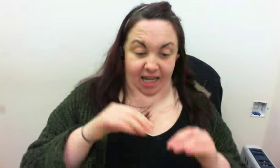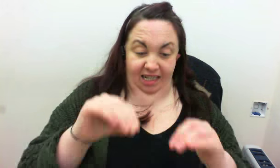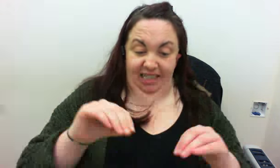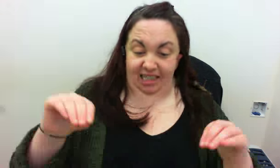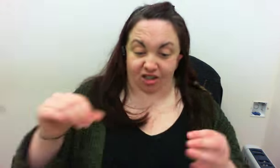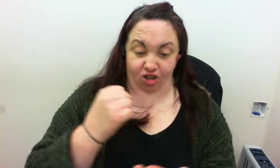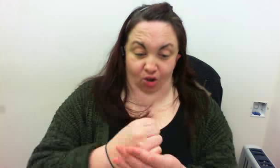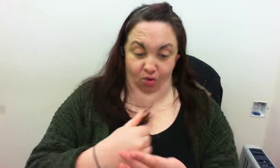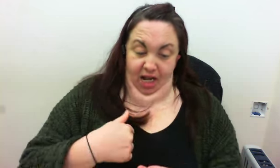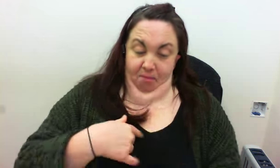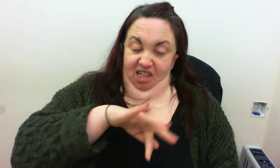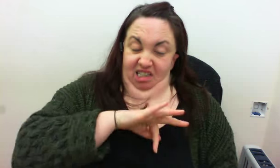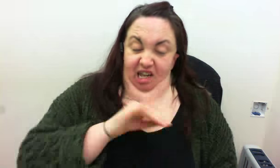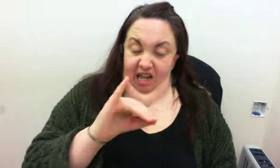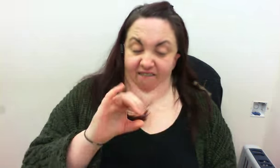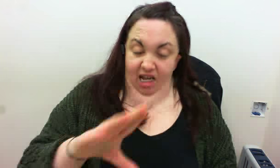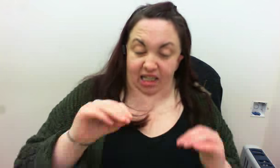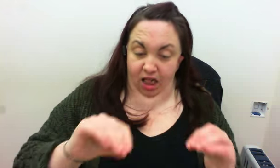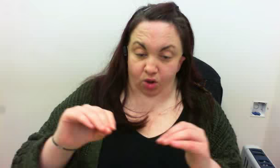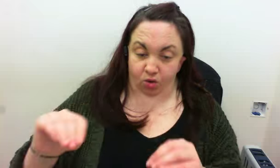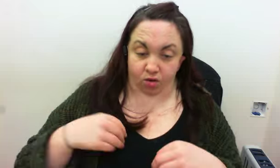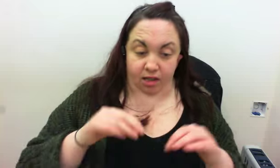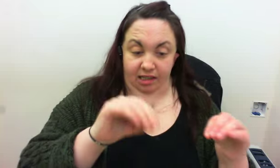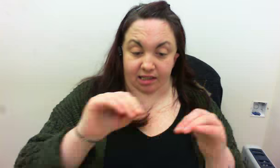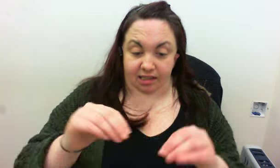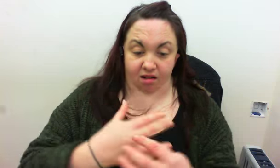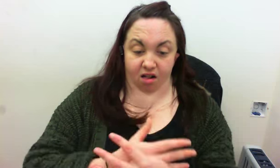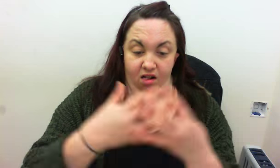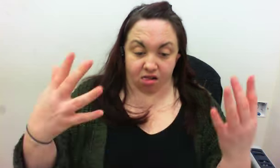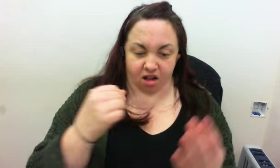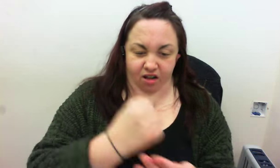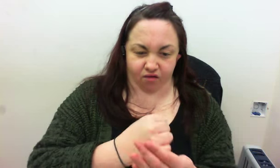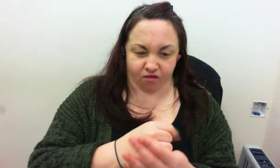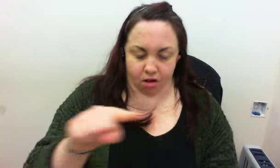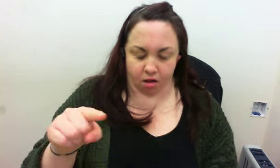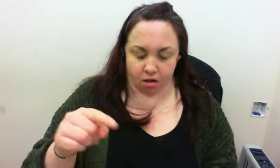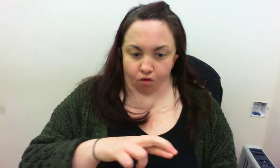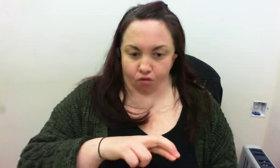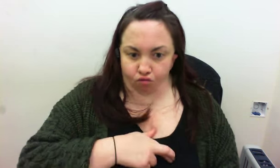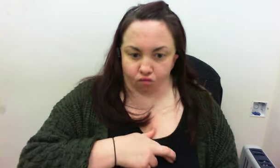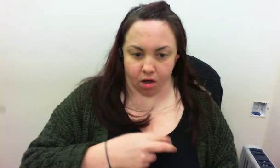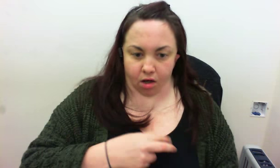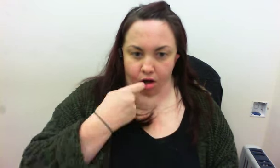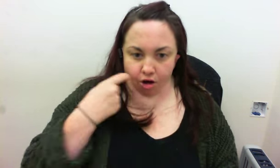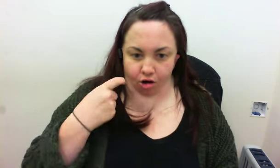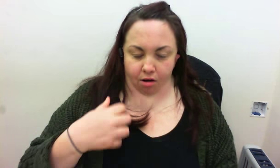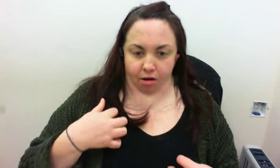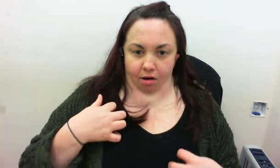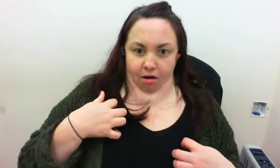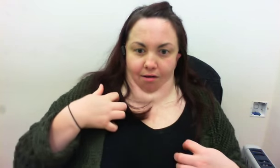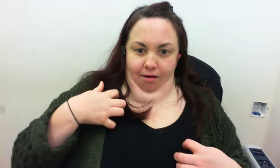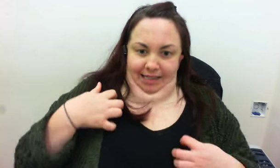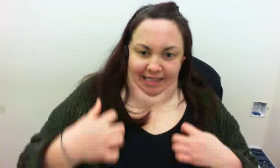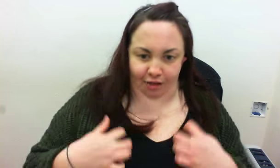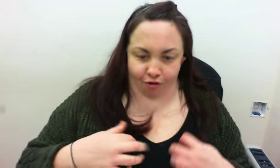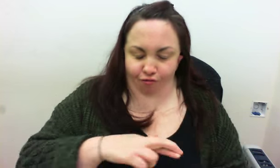Irish Sign Language teacher myself, you know, and I teach a lot of students, and they really, really enjoy it. Like, you know, they enjoy learning stuff,